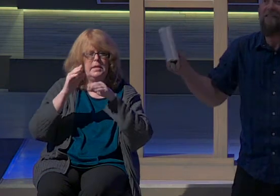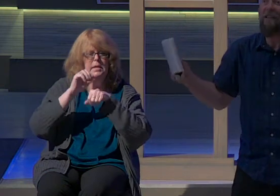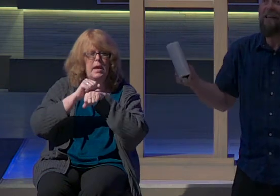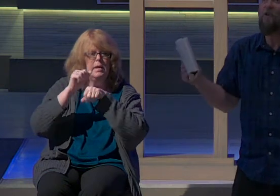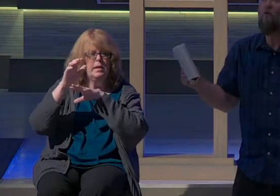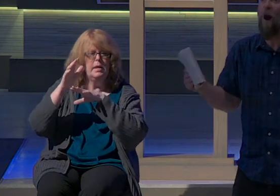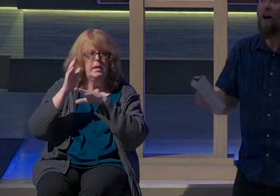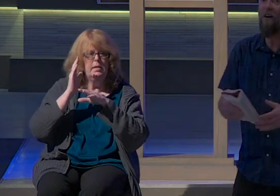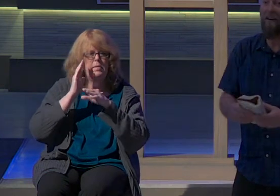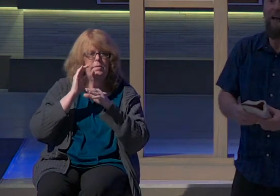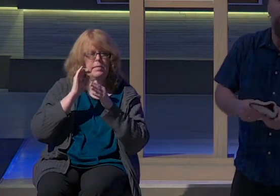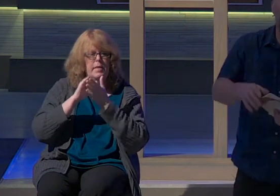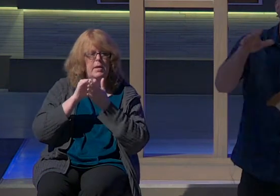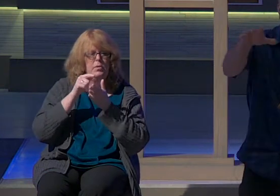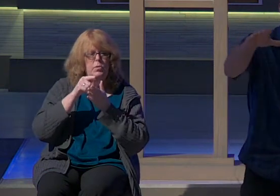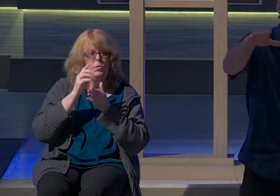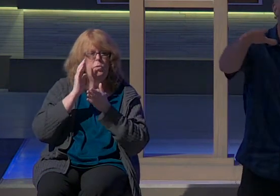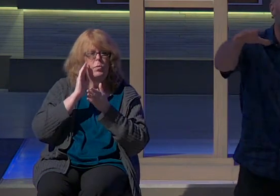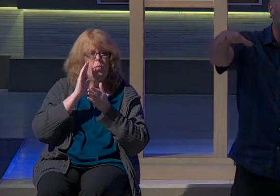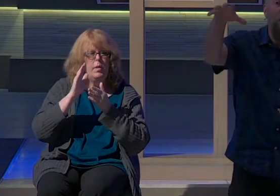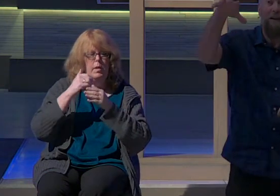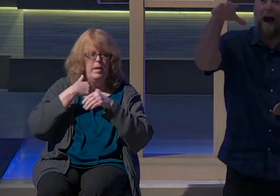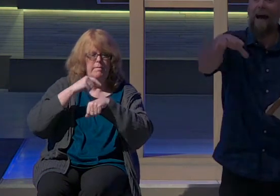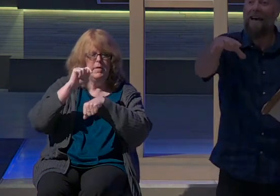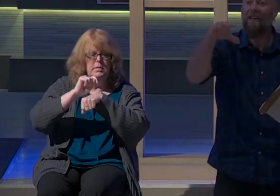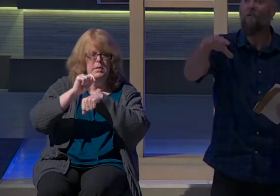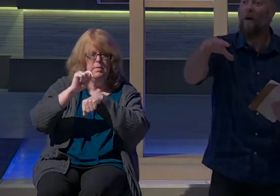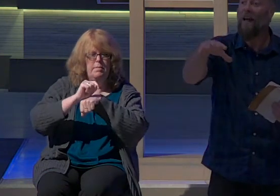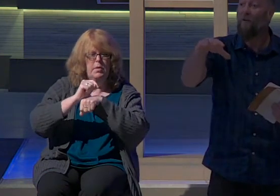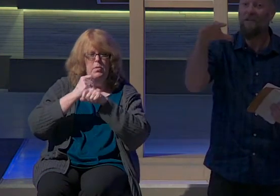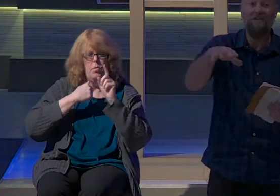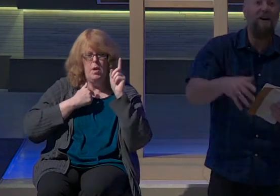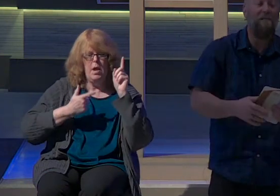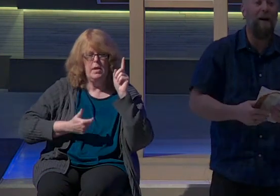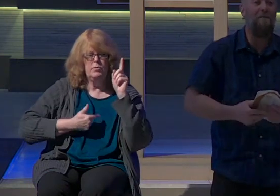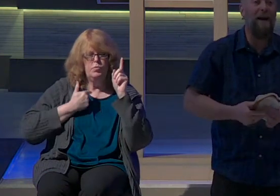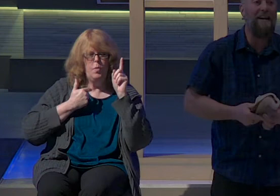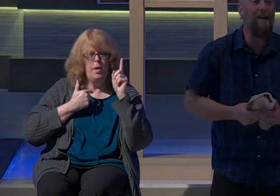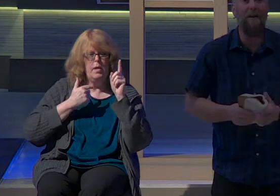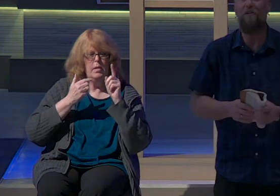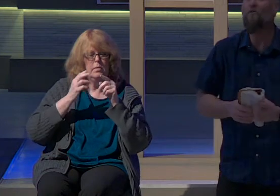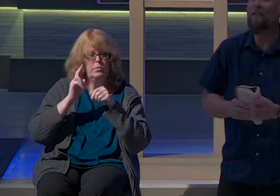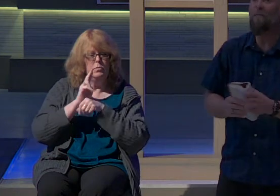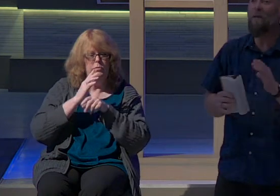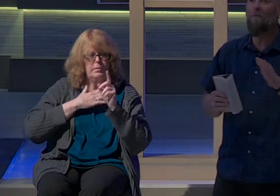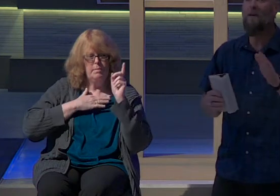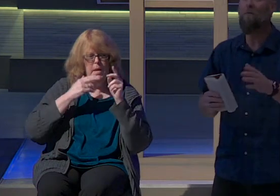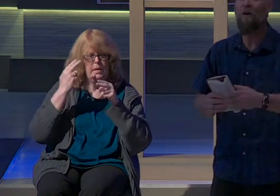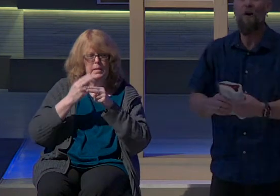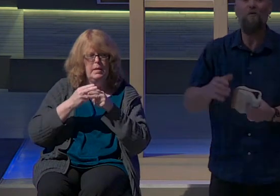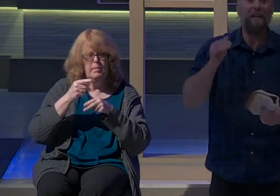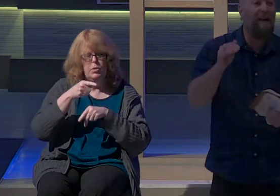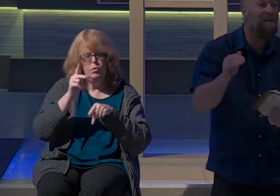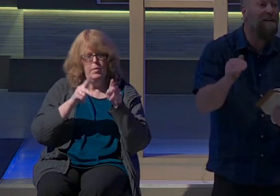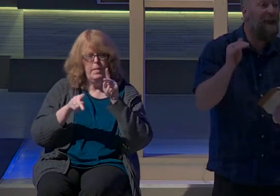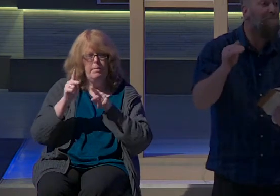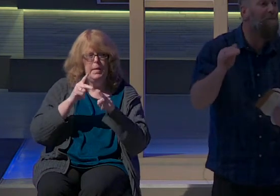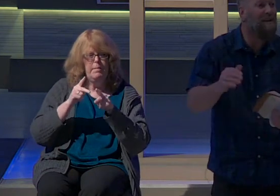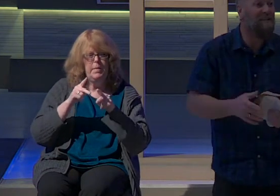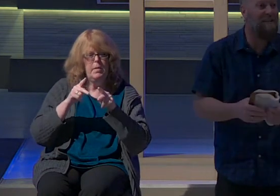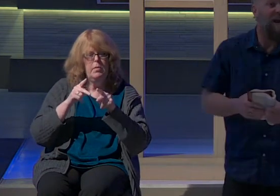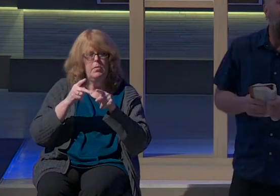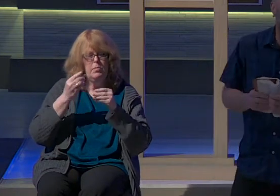that literally you are, with a temple where I dwell, which is called by my name, and you get to be the people who carry